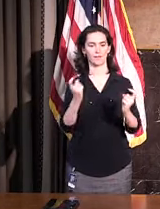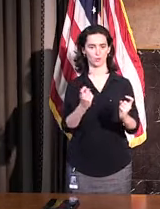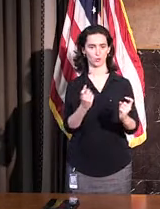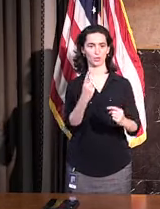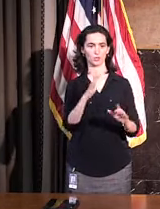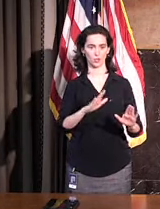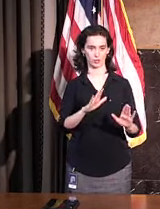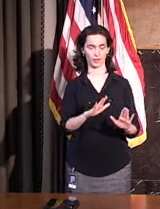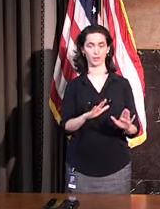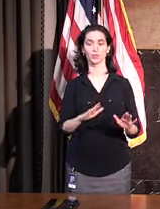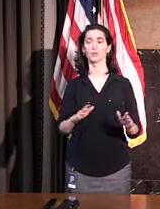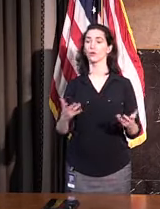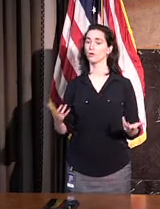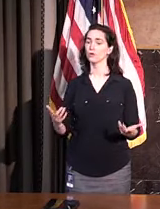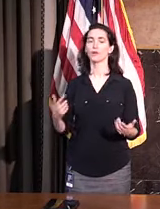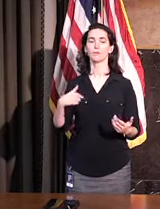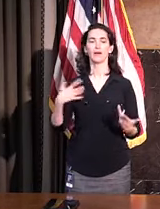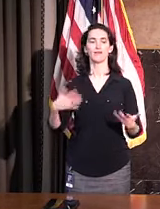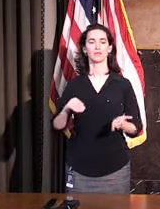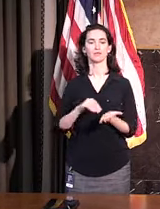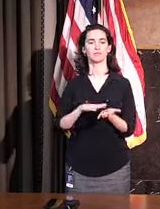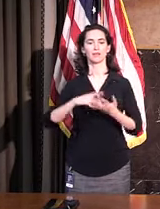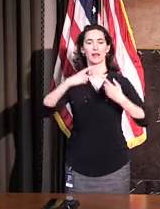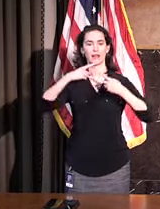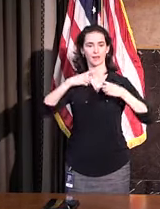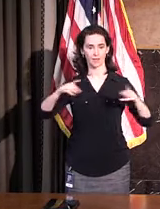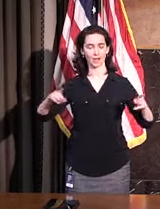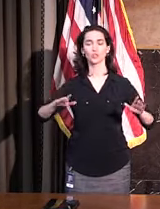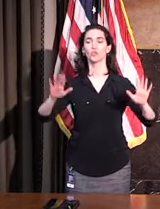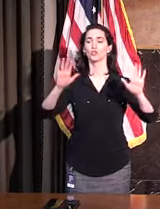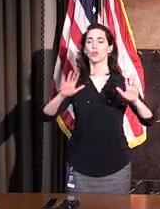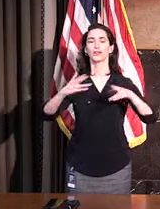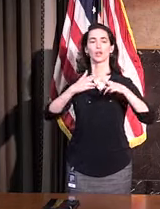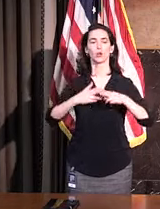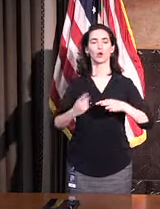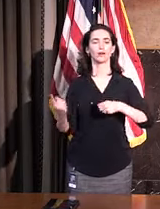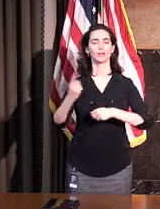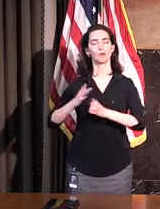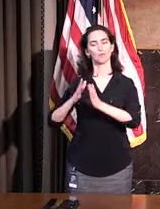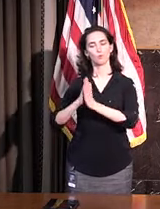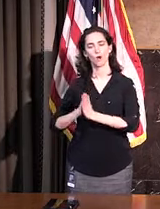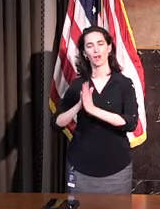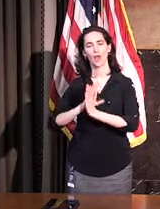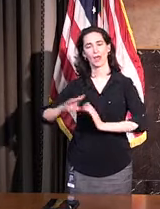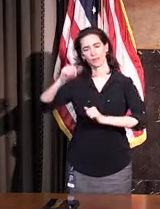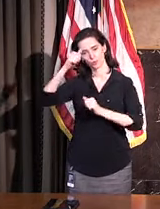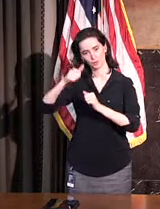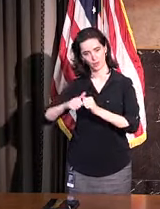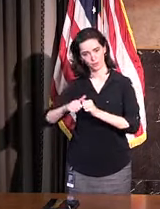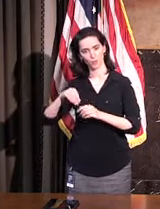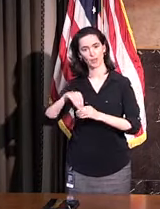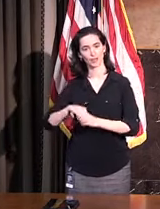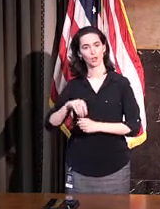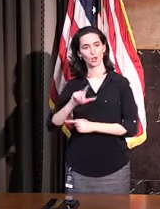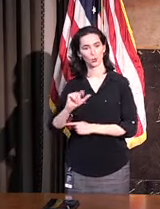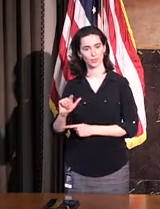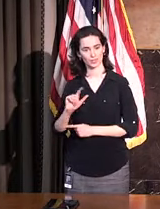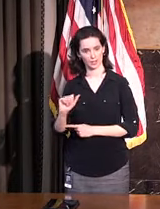have issued a proclamation declaring Sunday to be a day of prayer and remembrance in